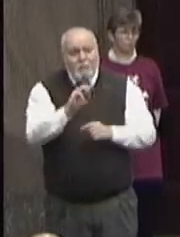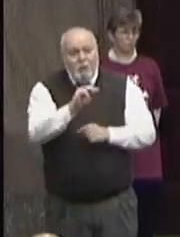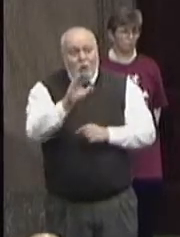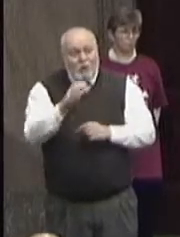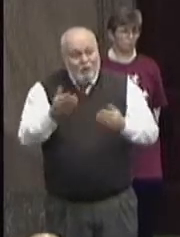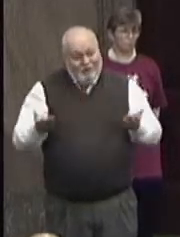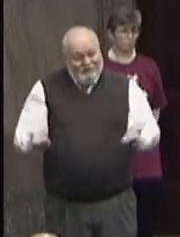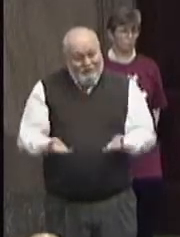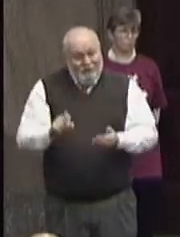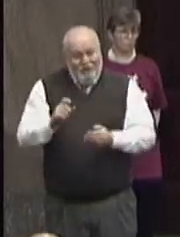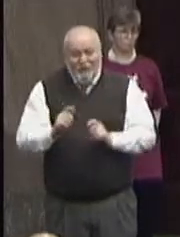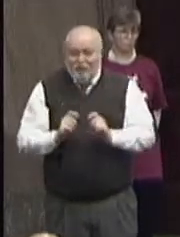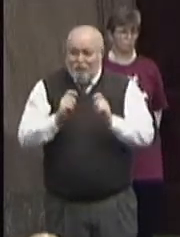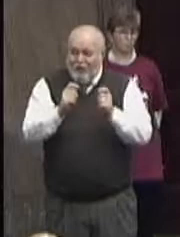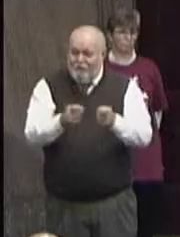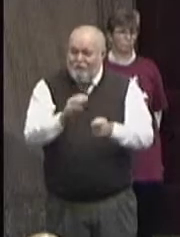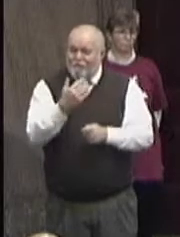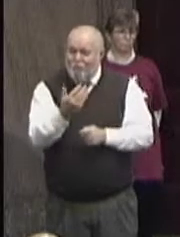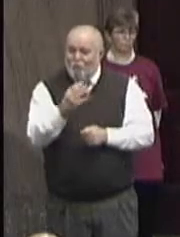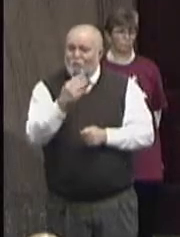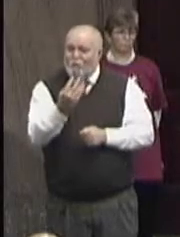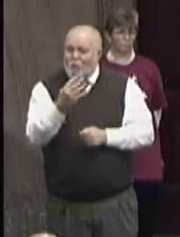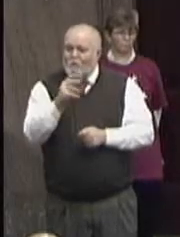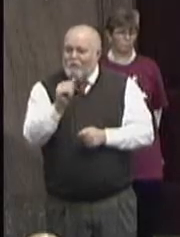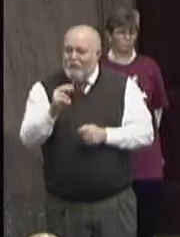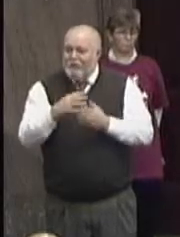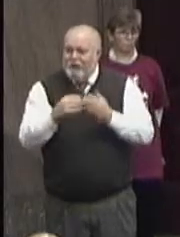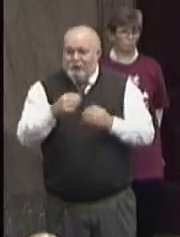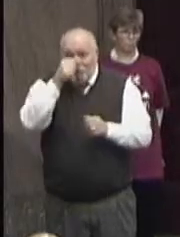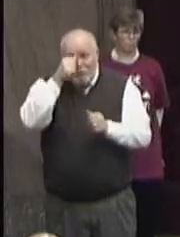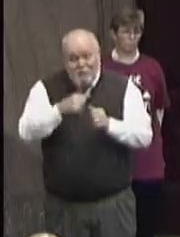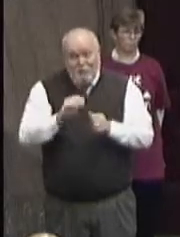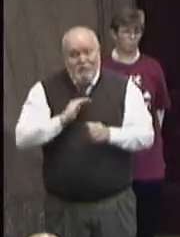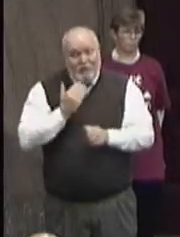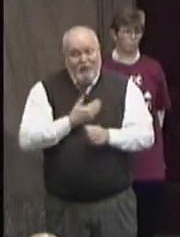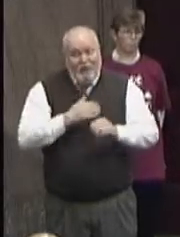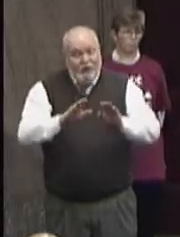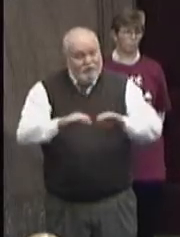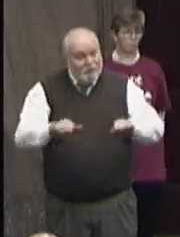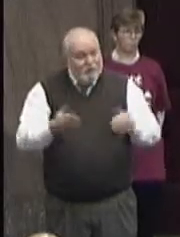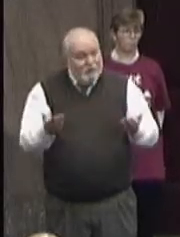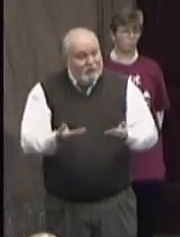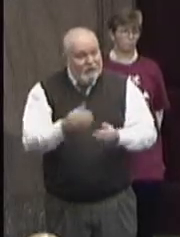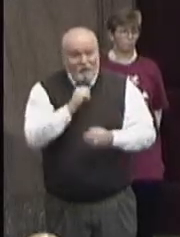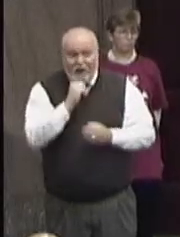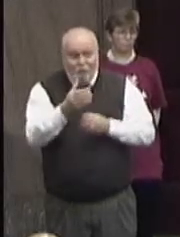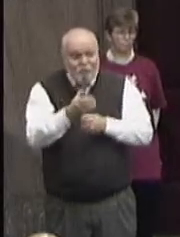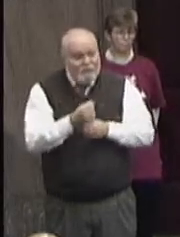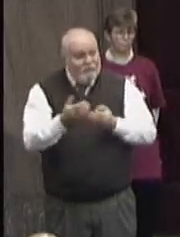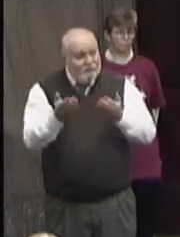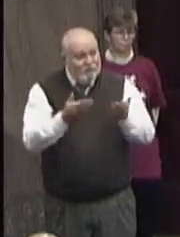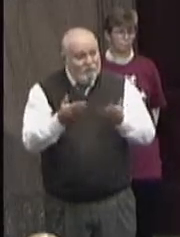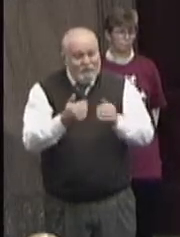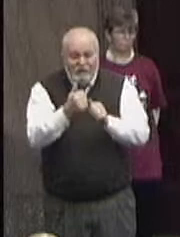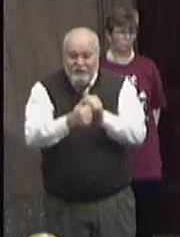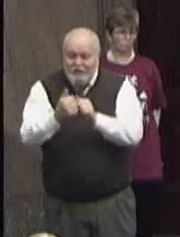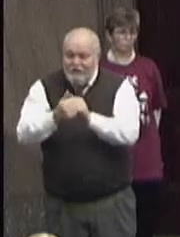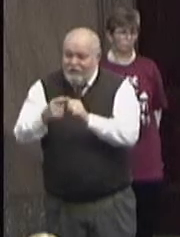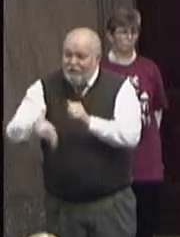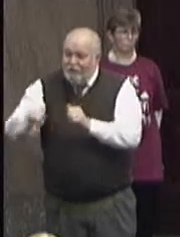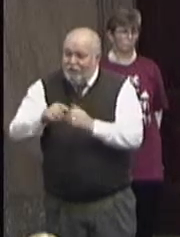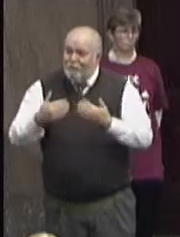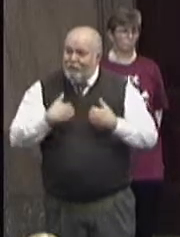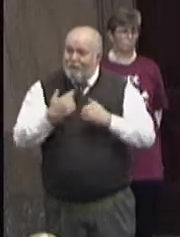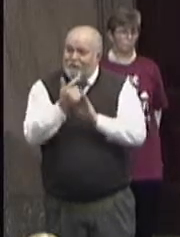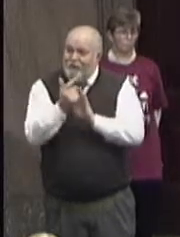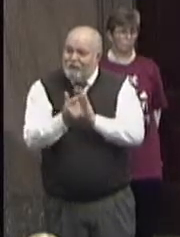million that you have in your coffers. Remember, they are our children in Monroe County not receiving services. Each one of them has a legal